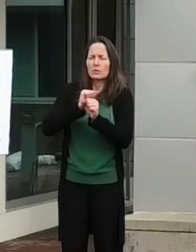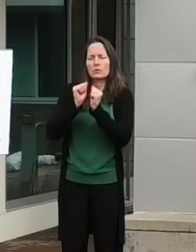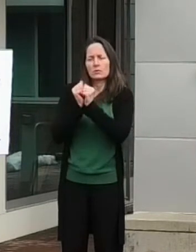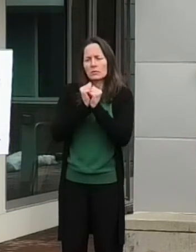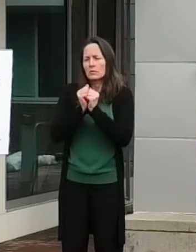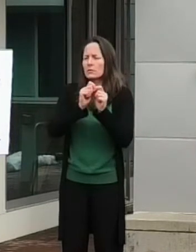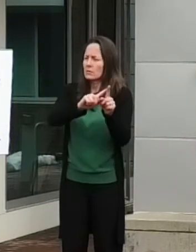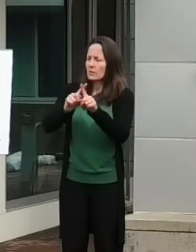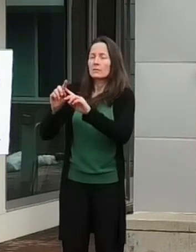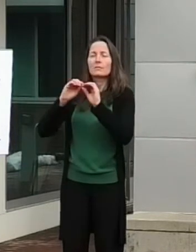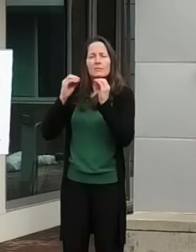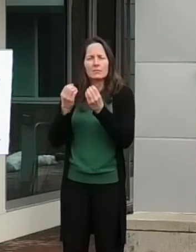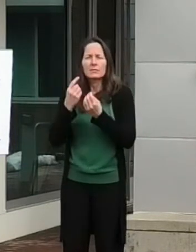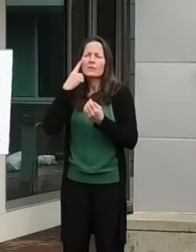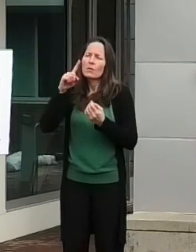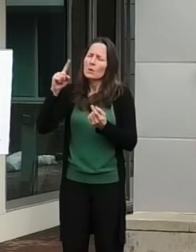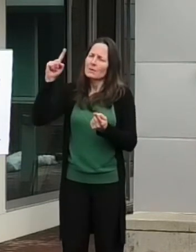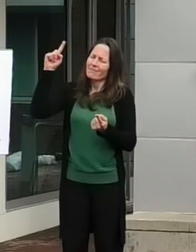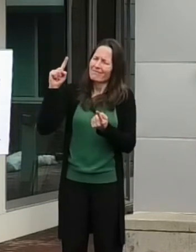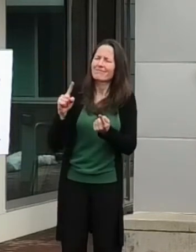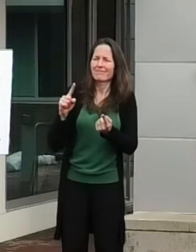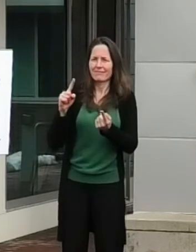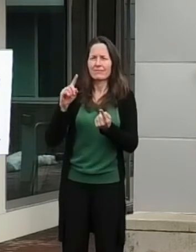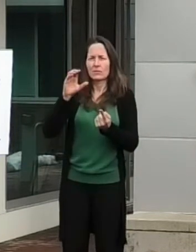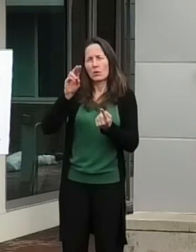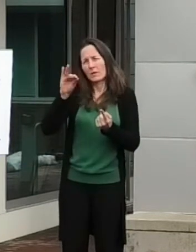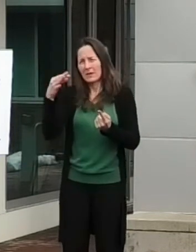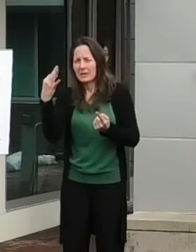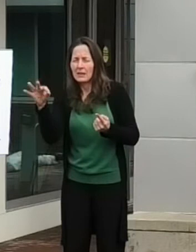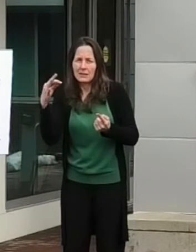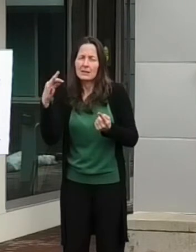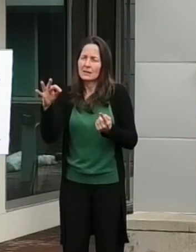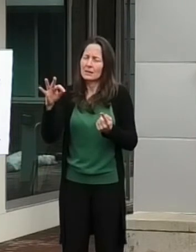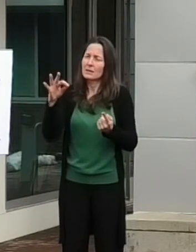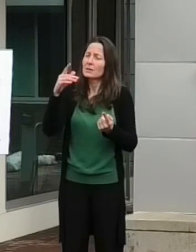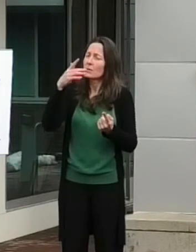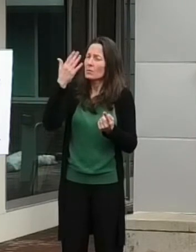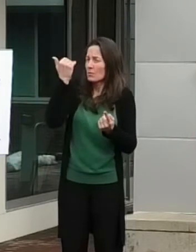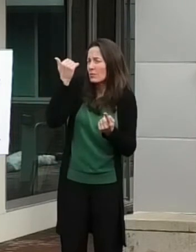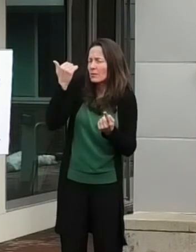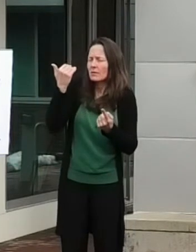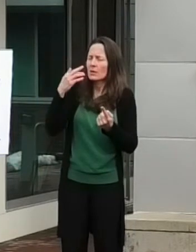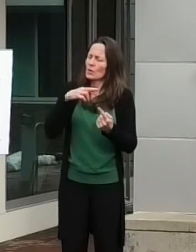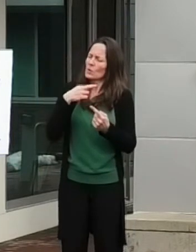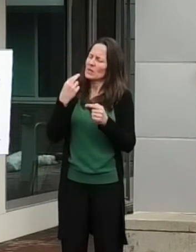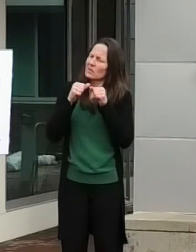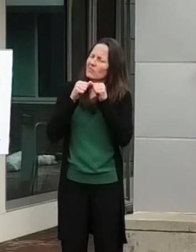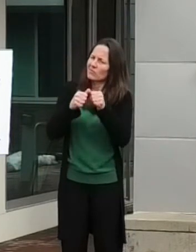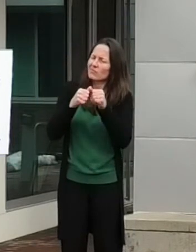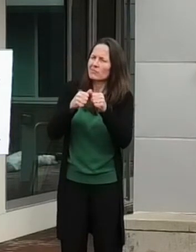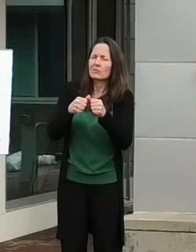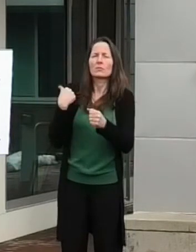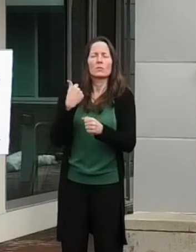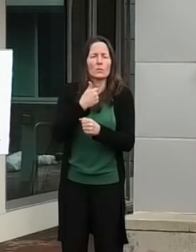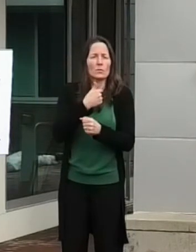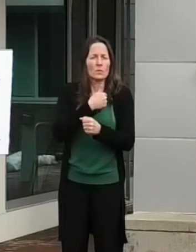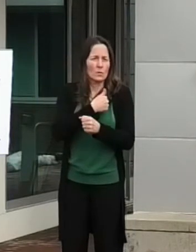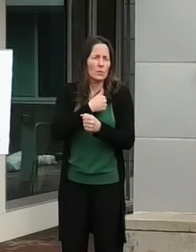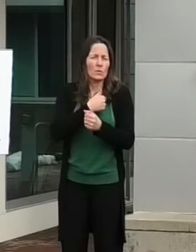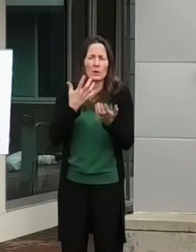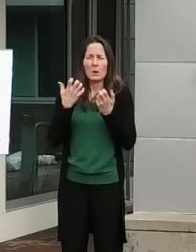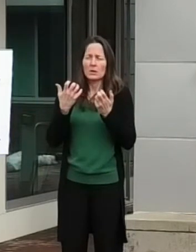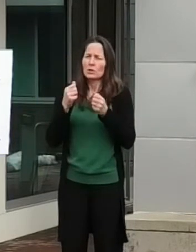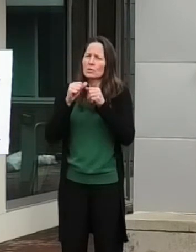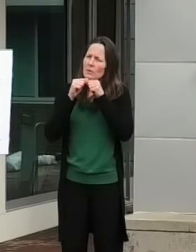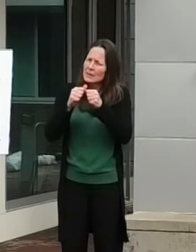the ongoing risk of COVID-19. Our goal is to remind our community of the necessary steps to protect themselves and their loved